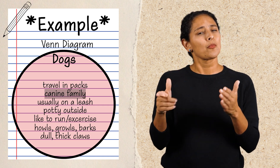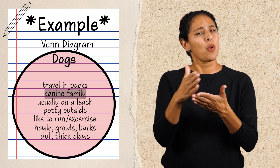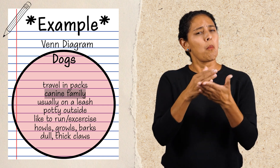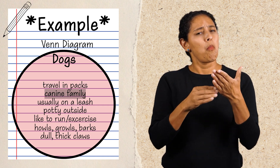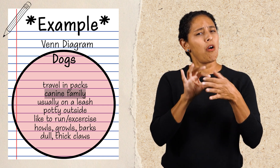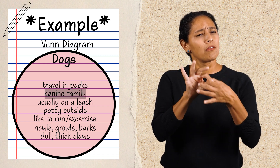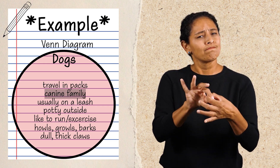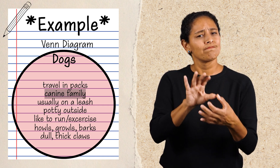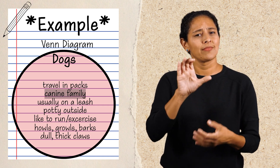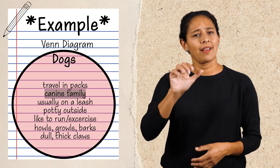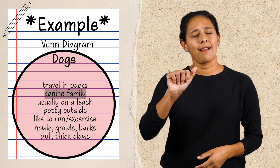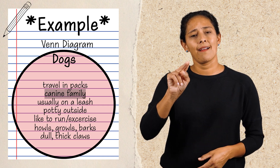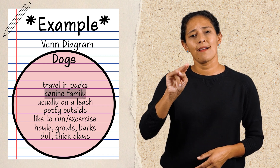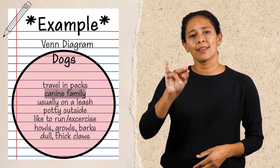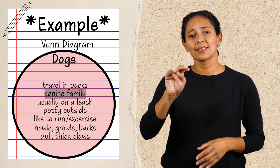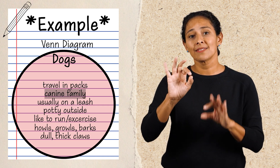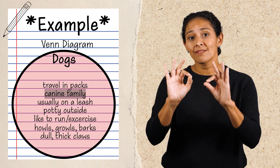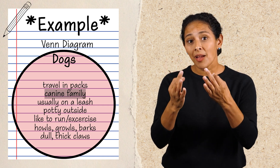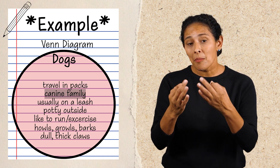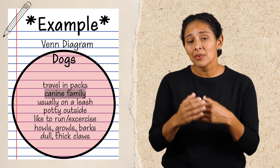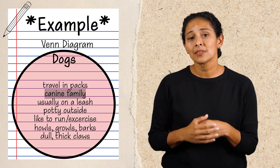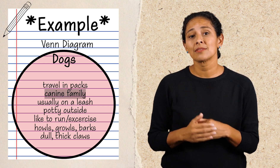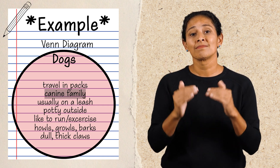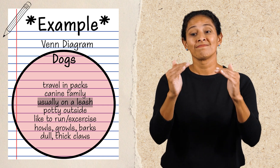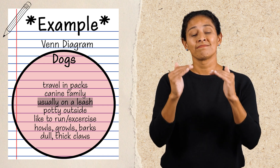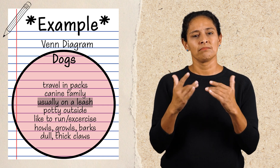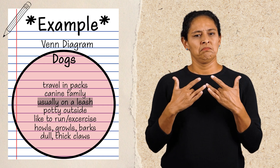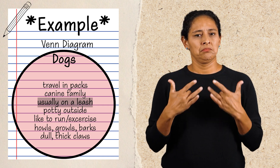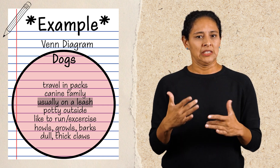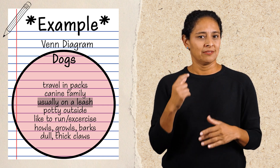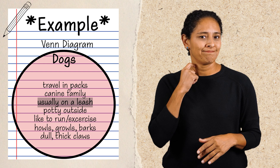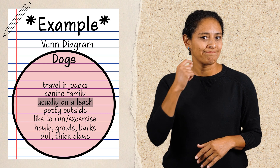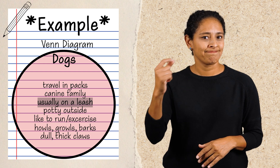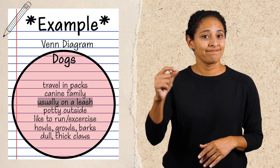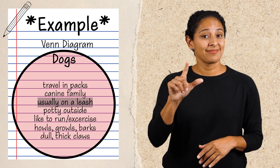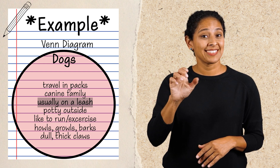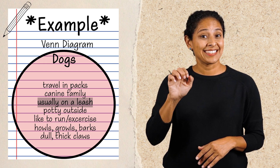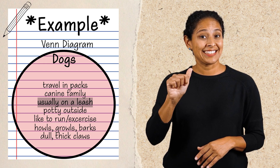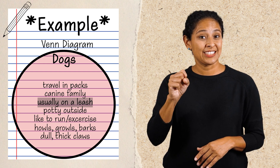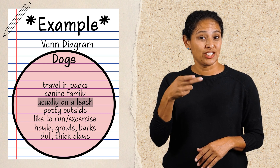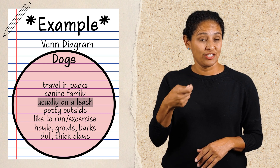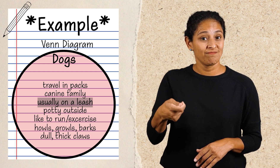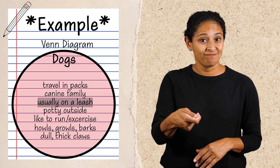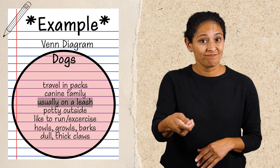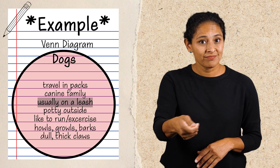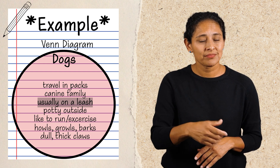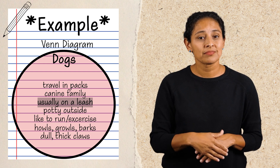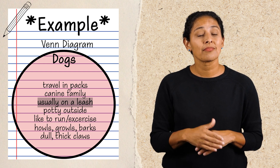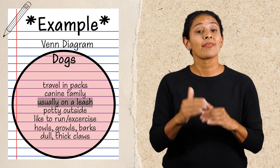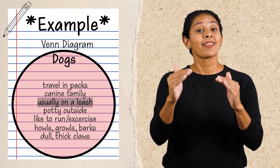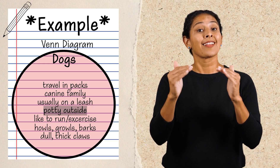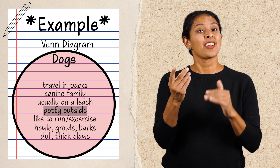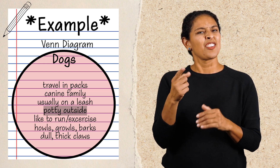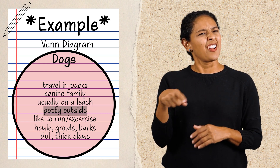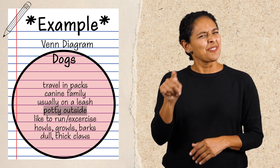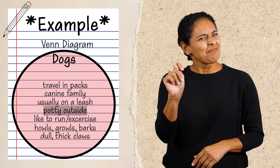They are part of the canine family. They are usually on a leash. They